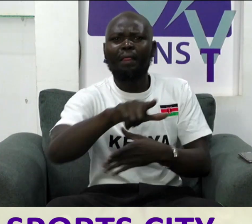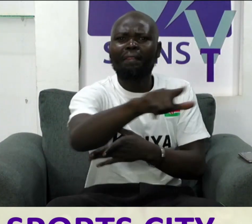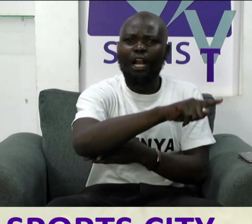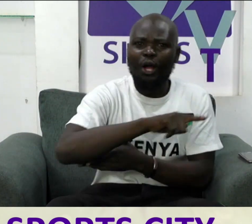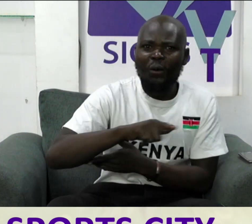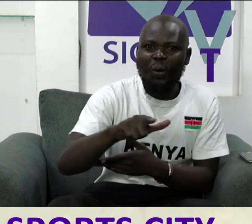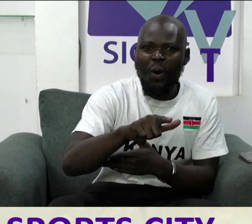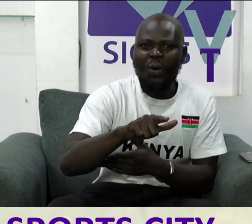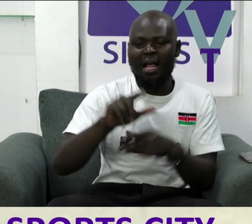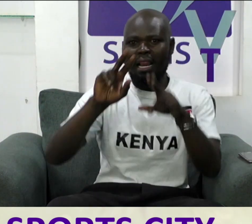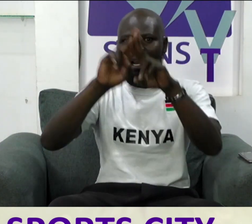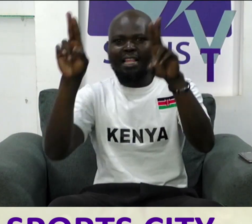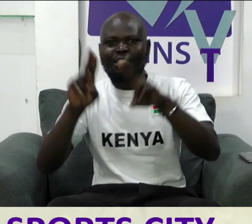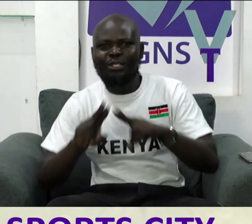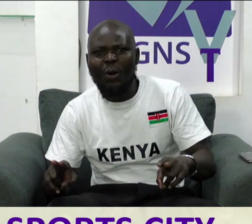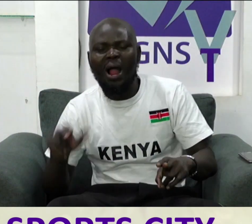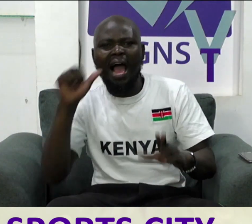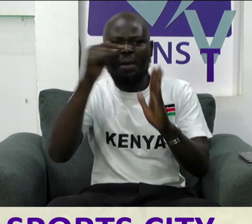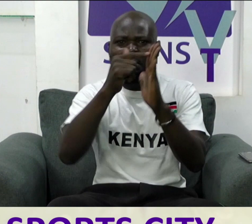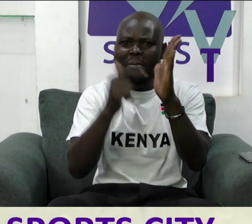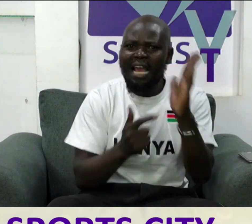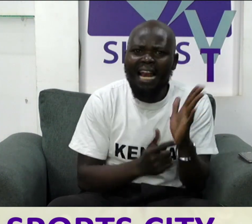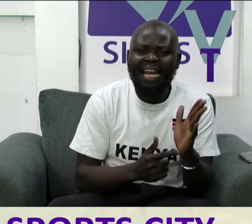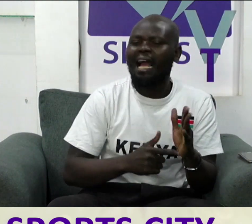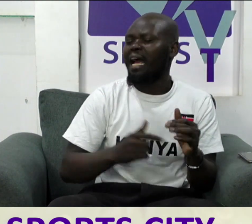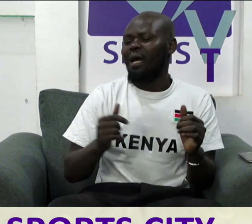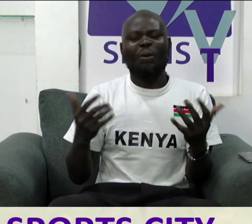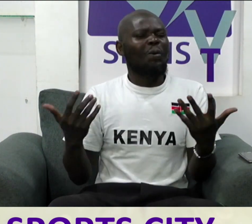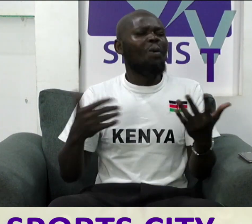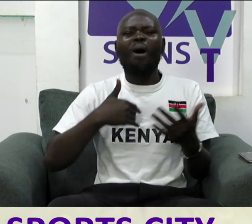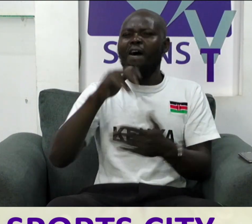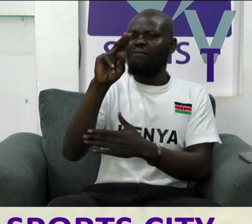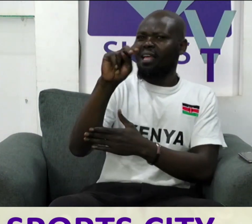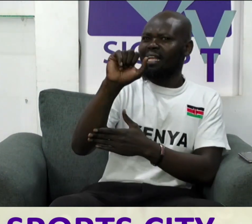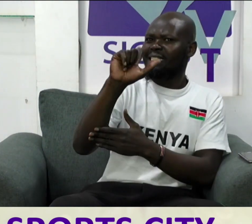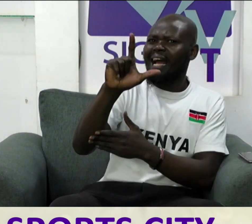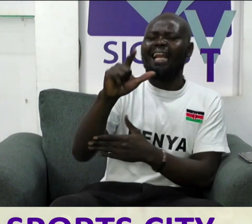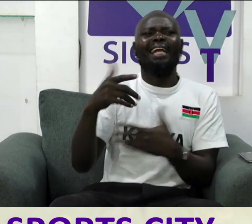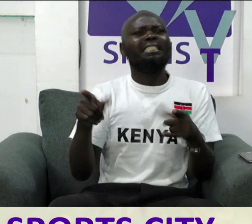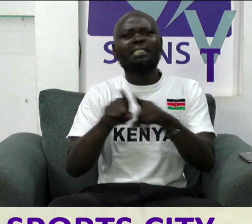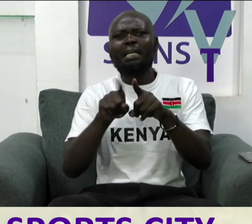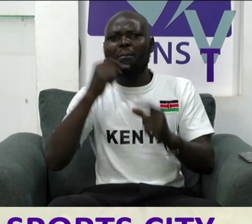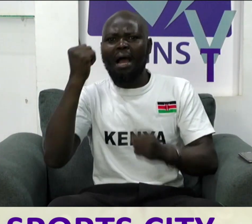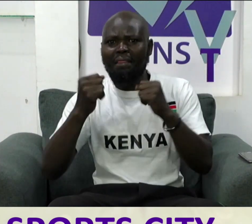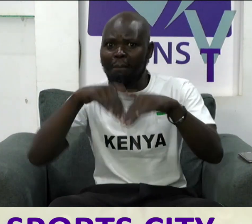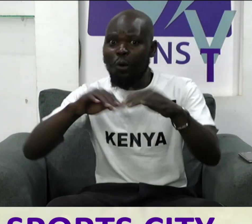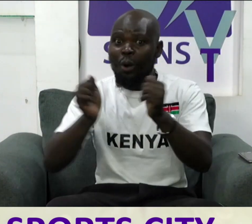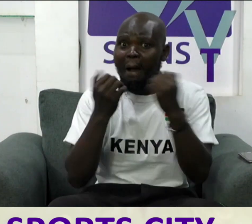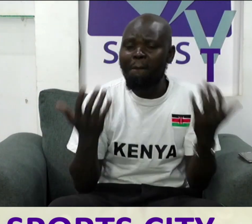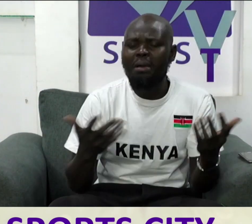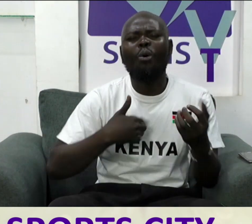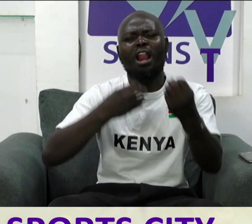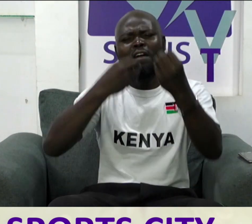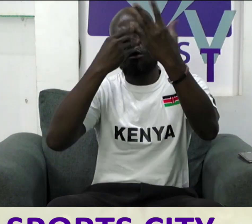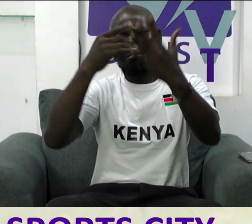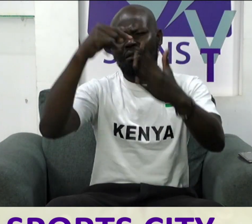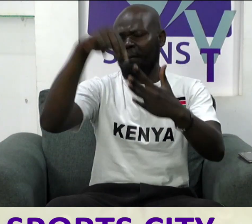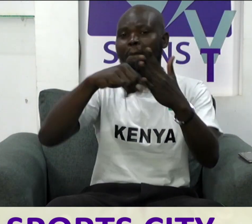I'll inform you about the local, the international, the marathon,